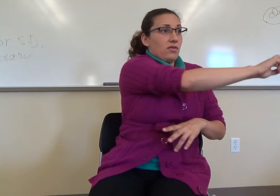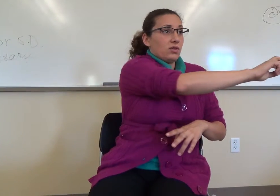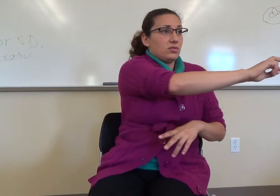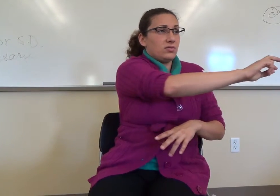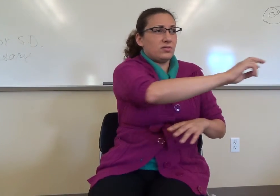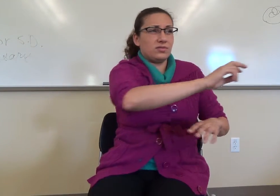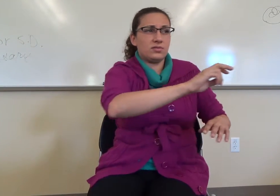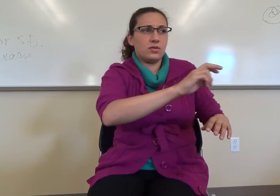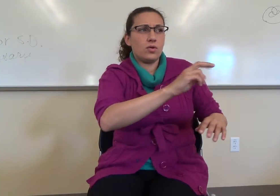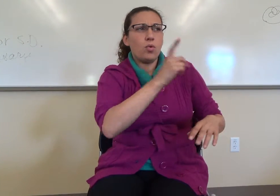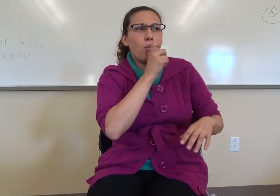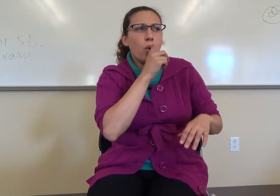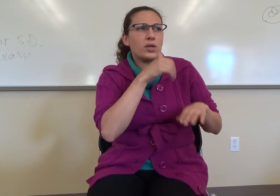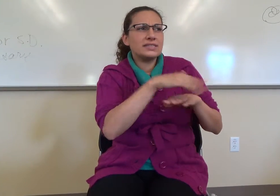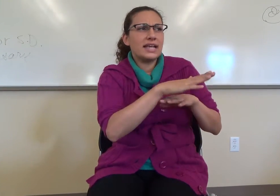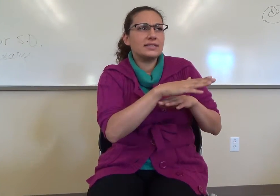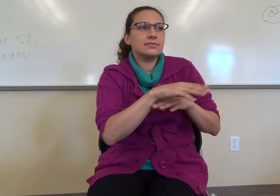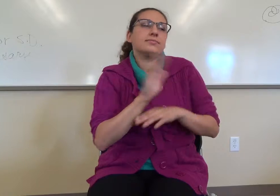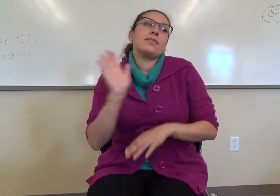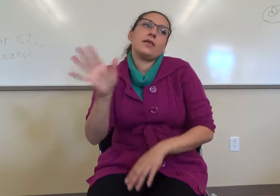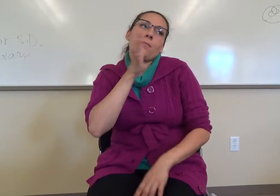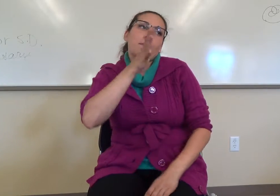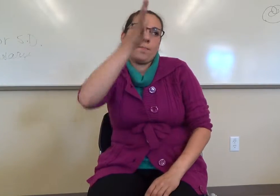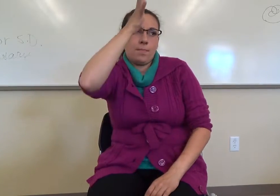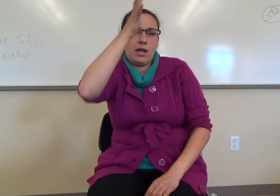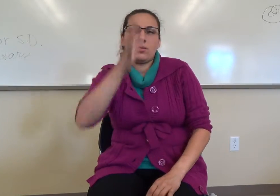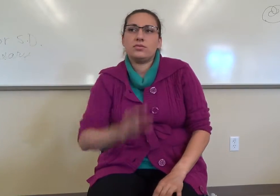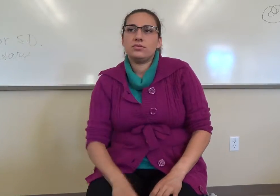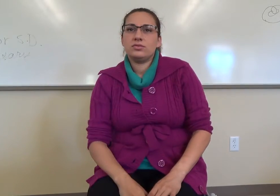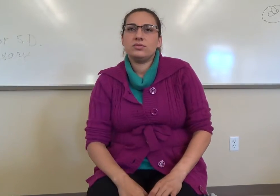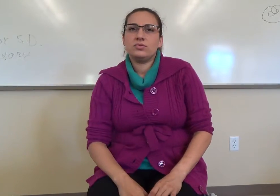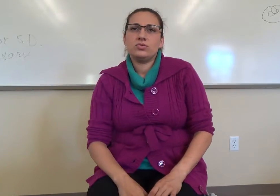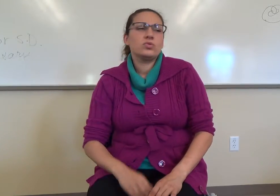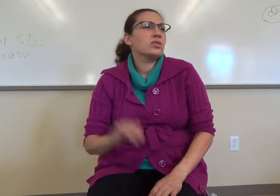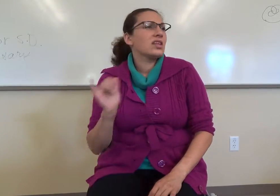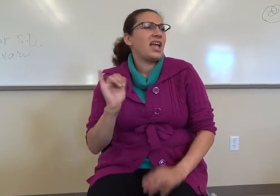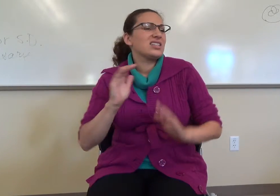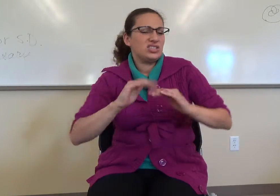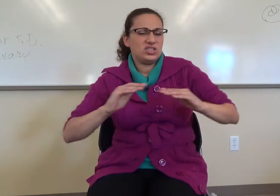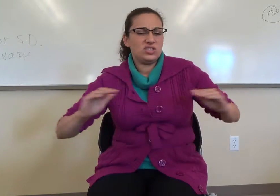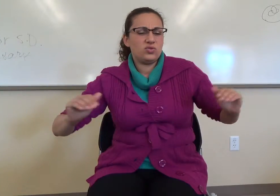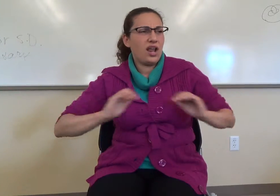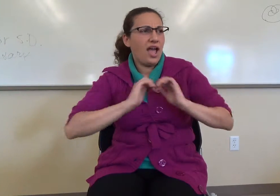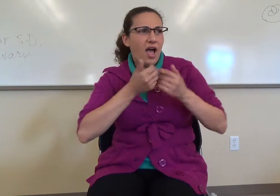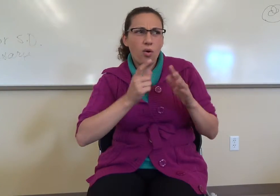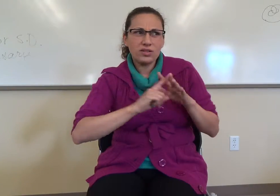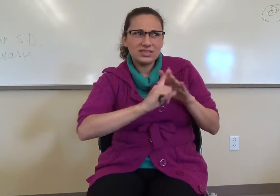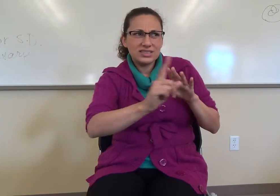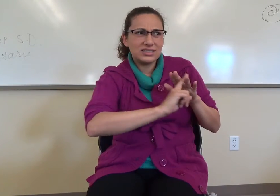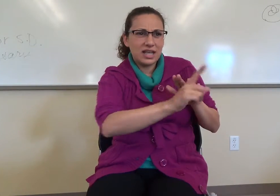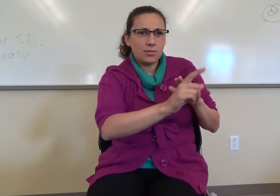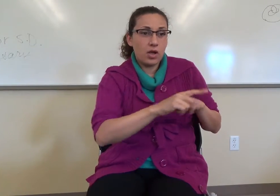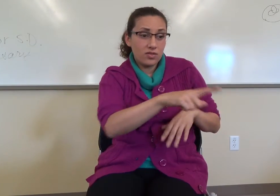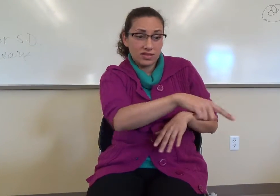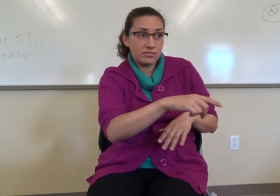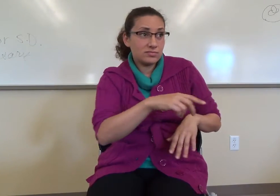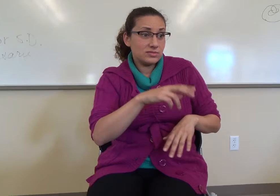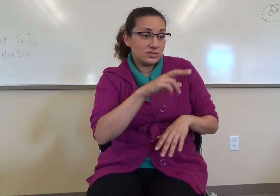this answers the how are children escaping? Are they just going away by themselves? No, they're sent